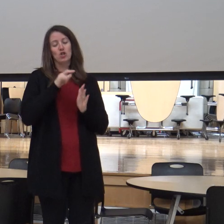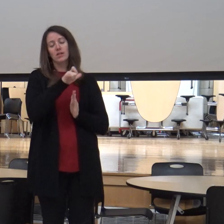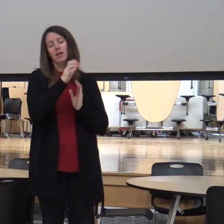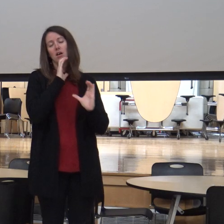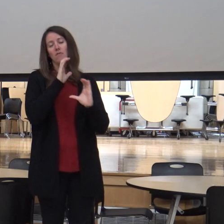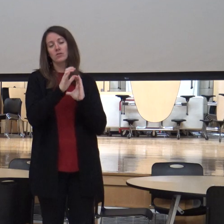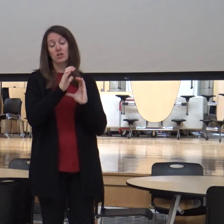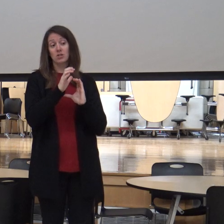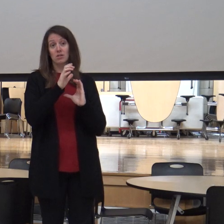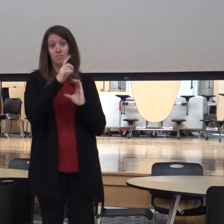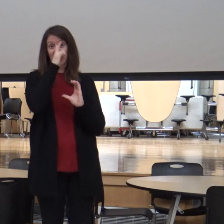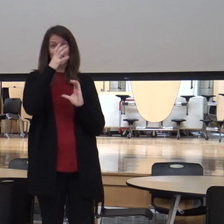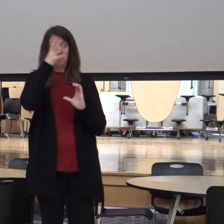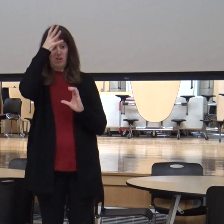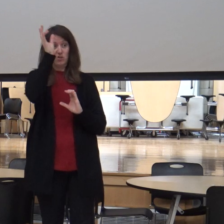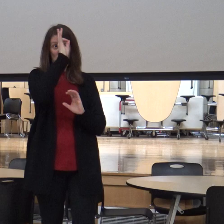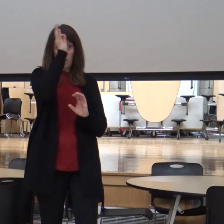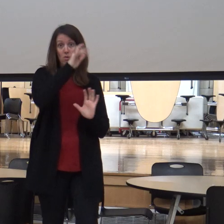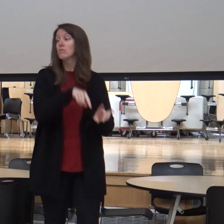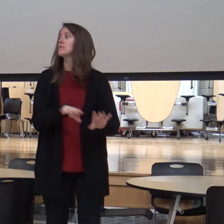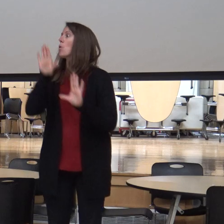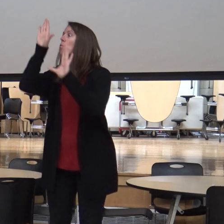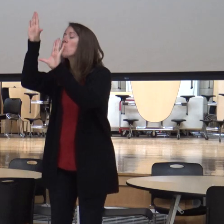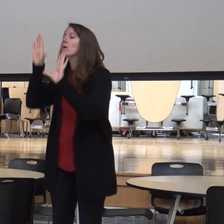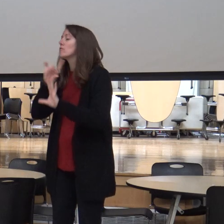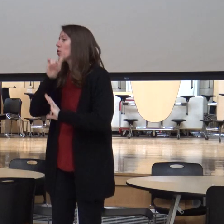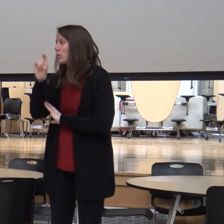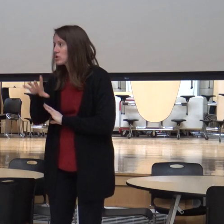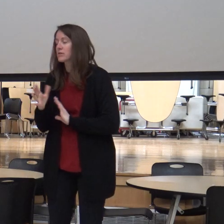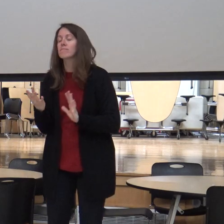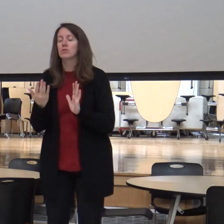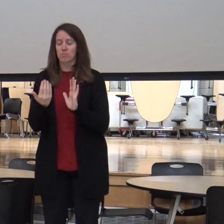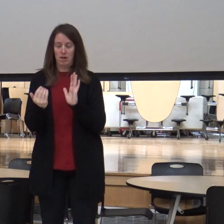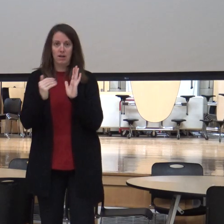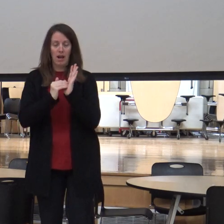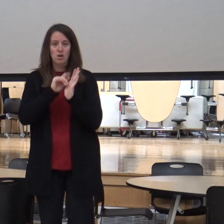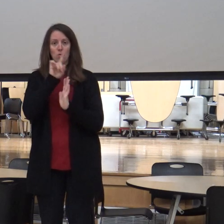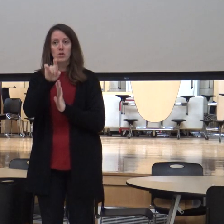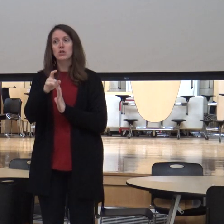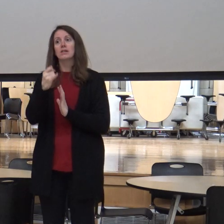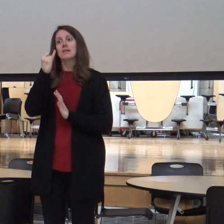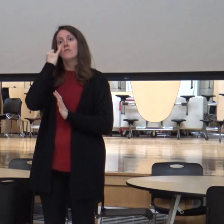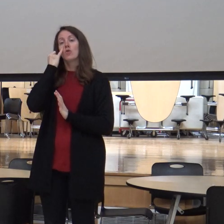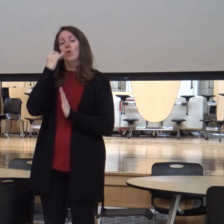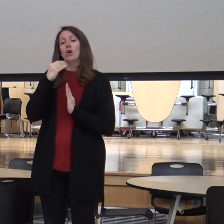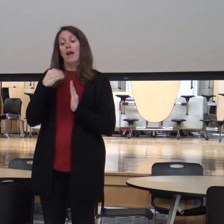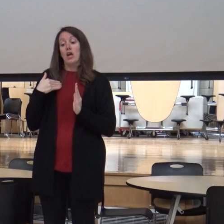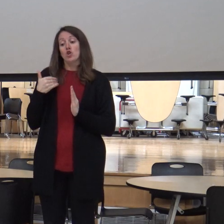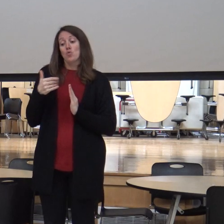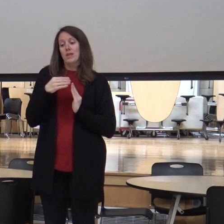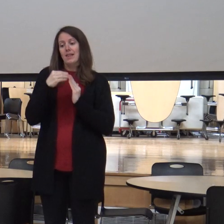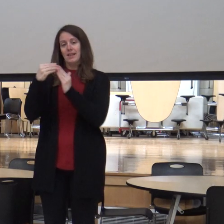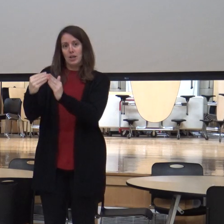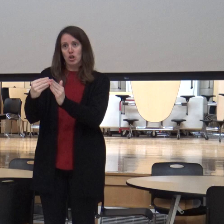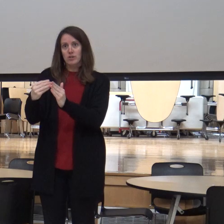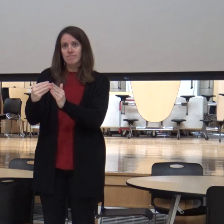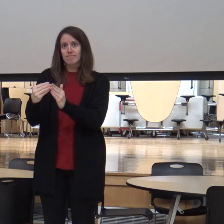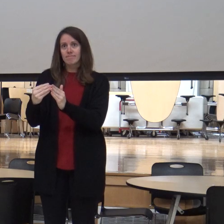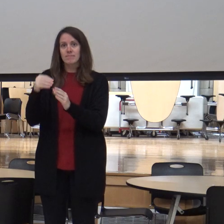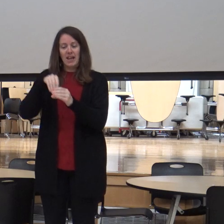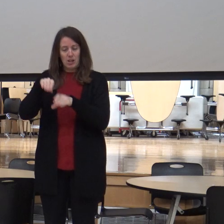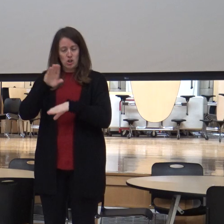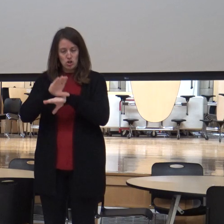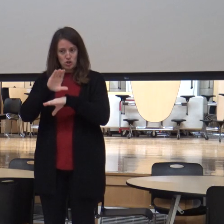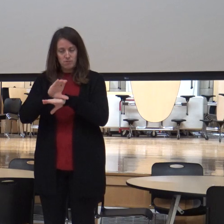of? Phenomenal question. So the question is, if you're a youth leader and somebody at the church, when their kid comes and says, I'm struggling, or